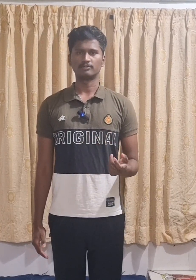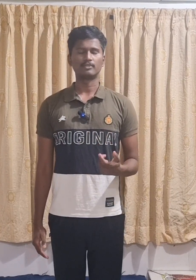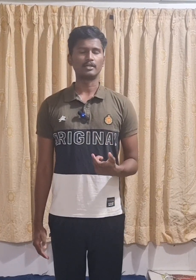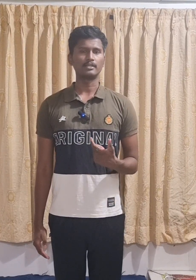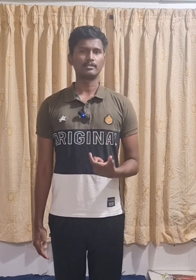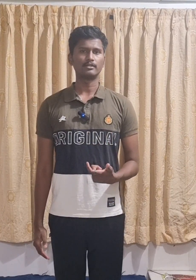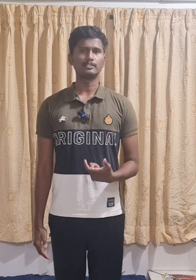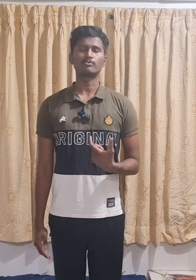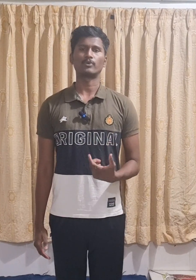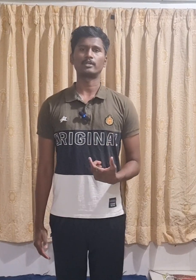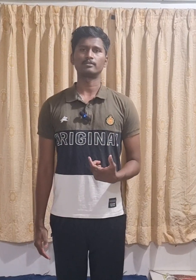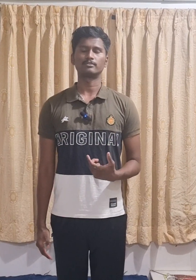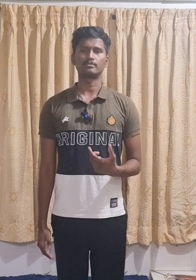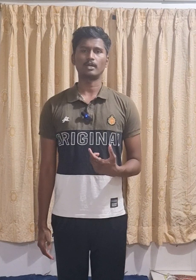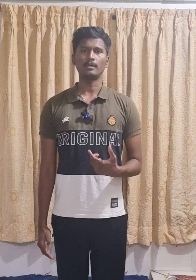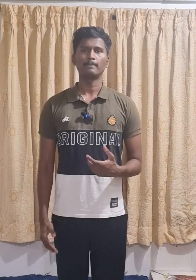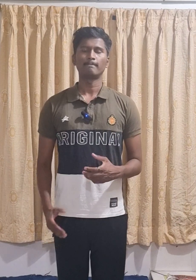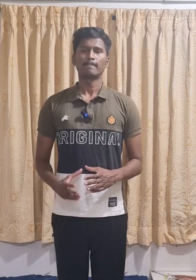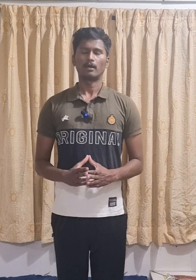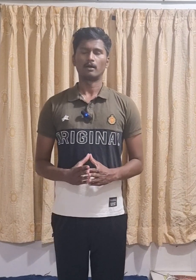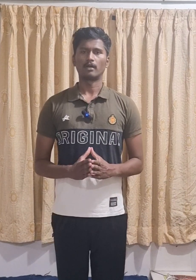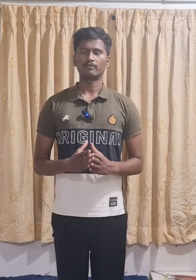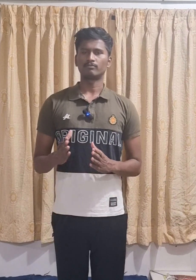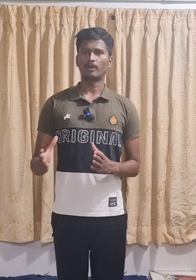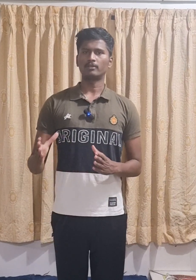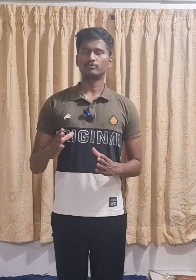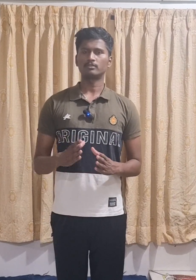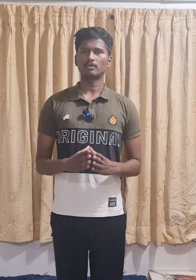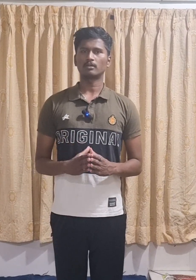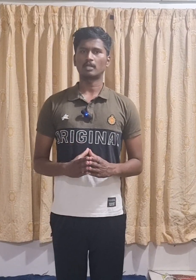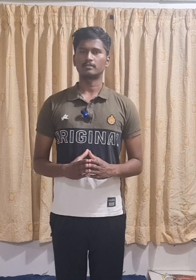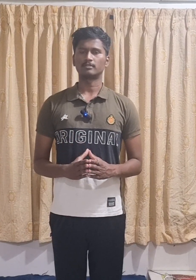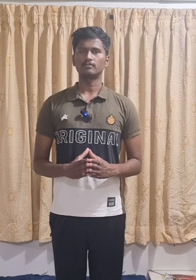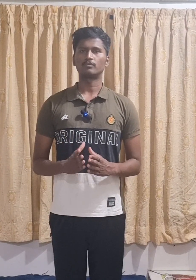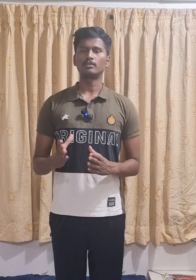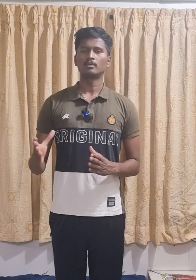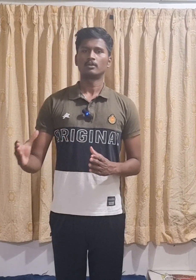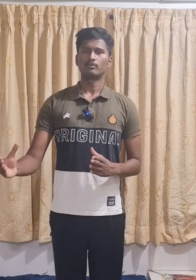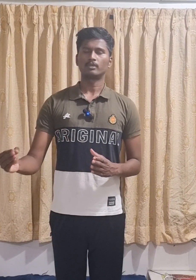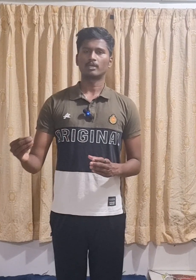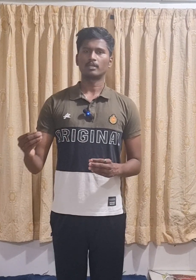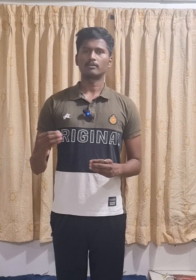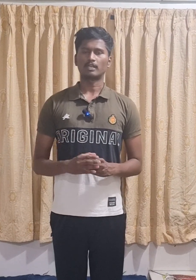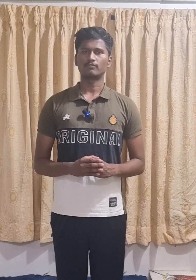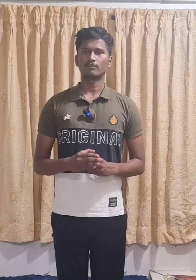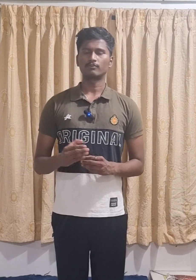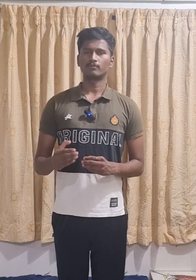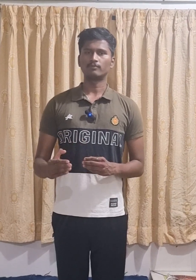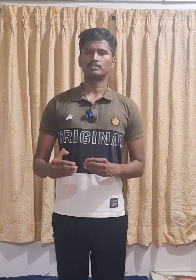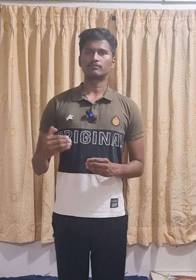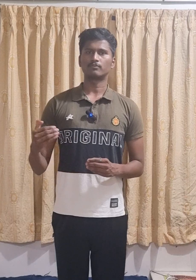that inheritance provides us is that by using the classes, we can transfer one feature from